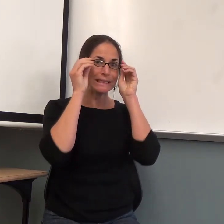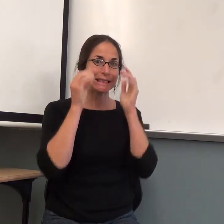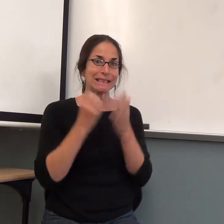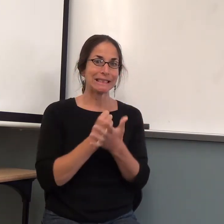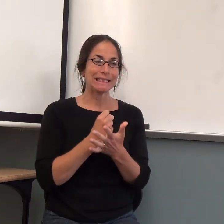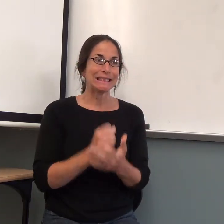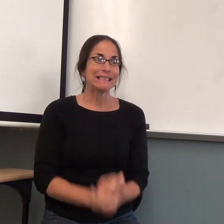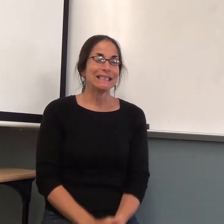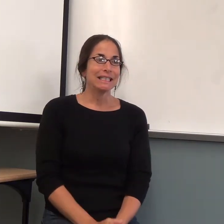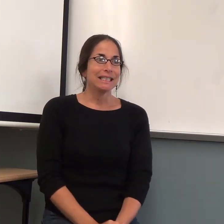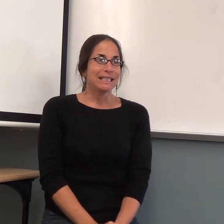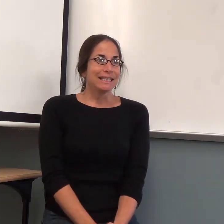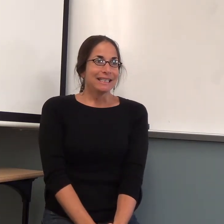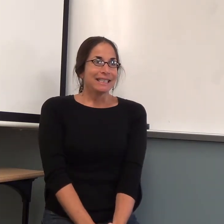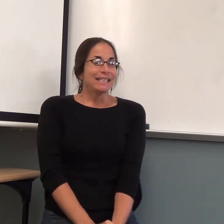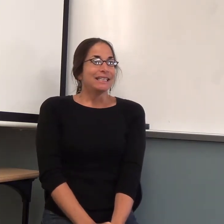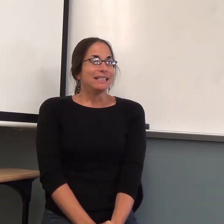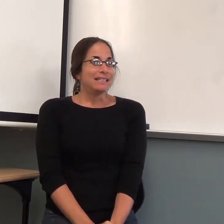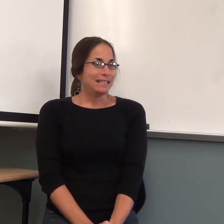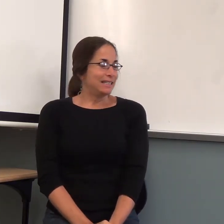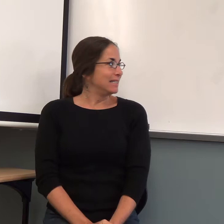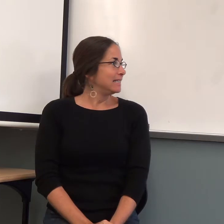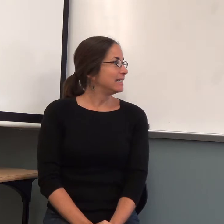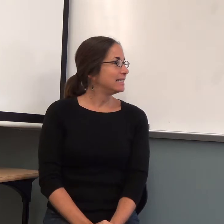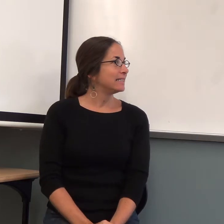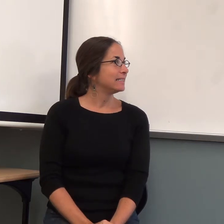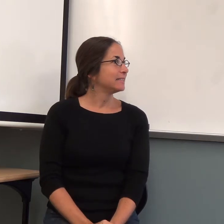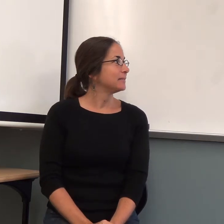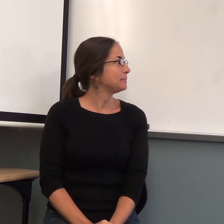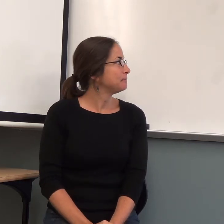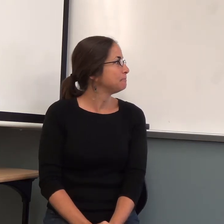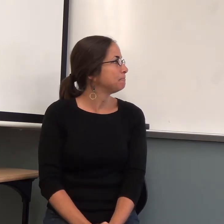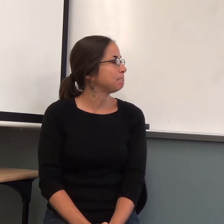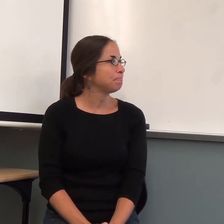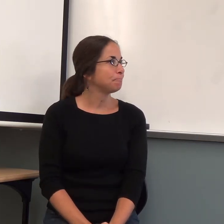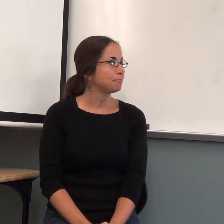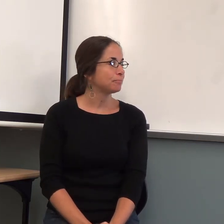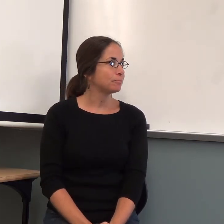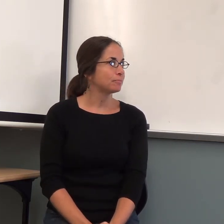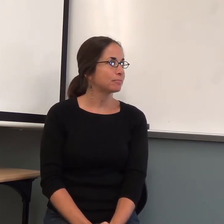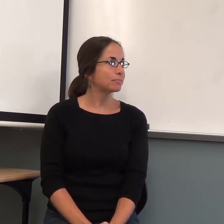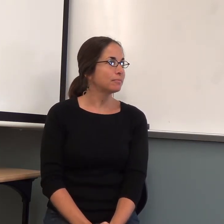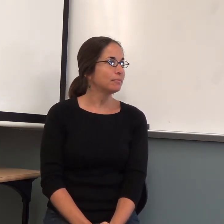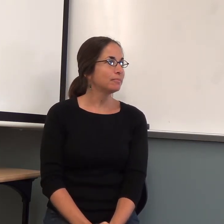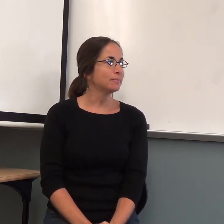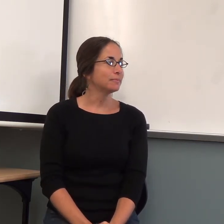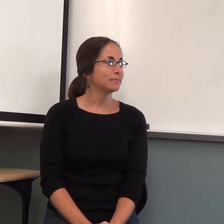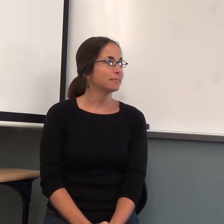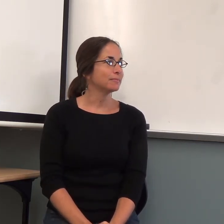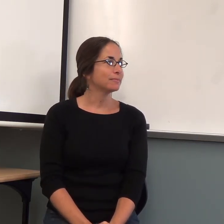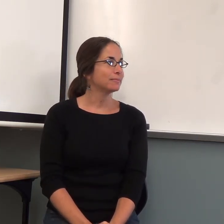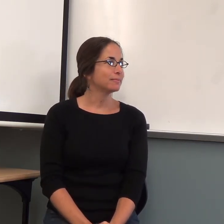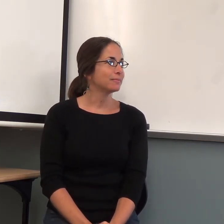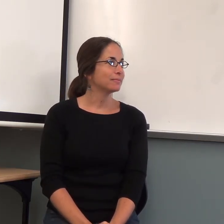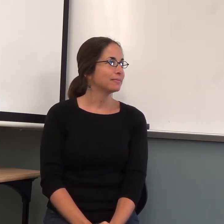Growing up, wanting to ride a motorcycle, it was never my ambition until I saw Sons of Anarchy. Oh, and then that changed it all for